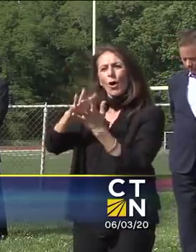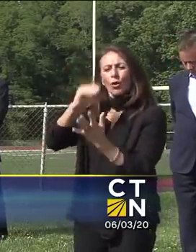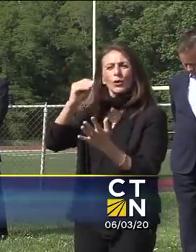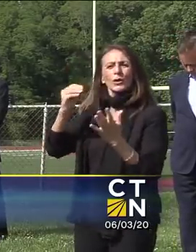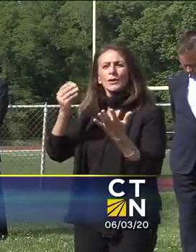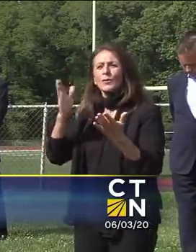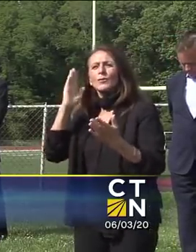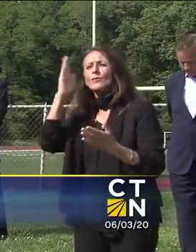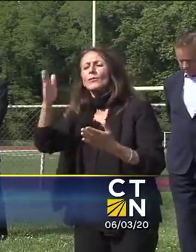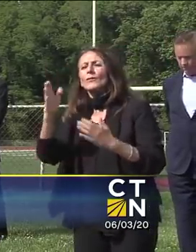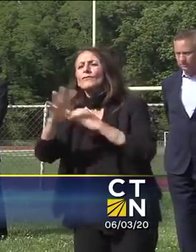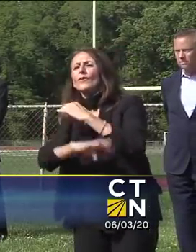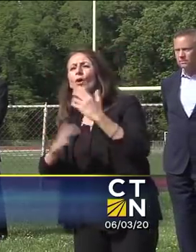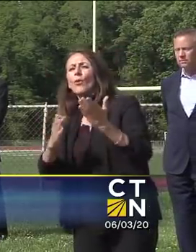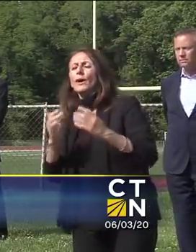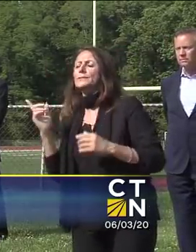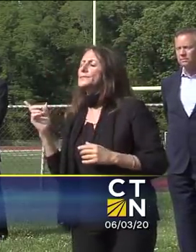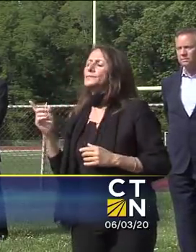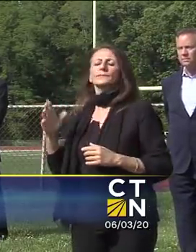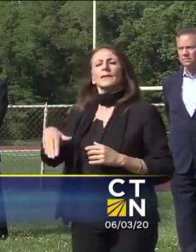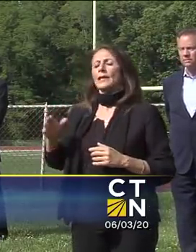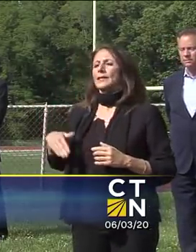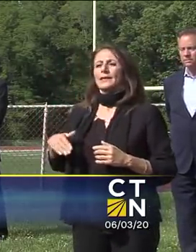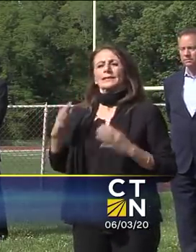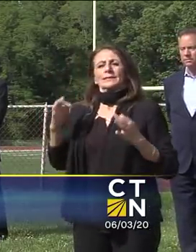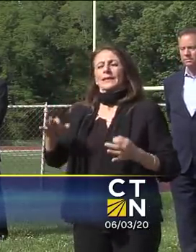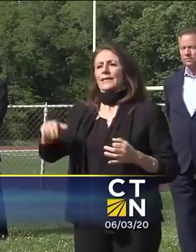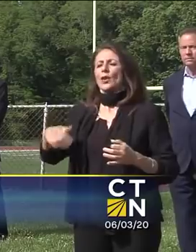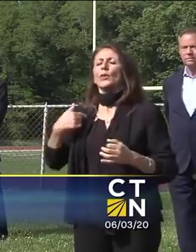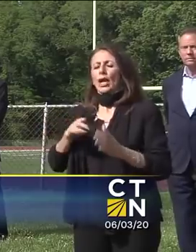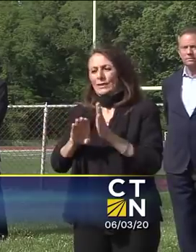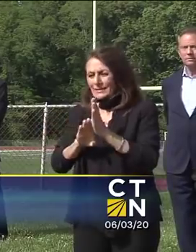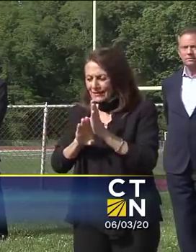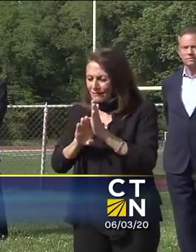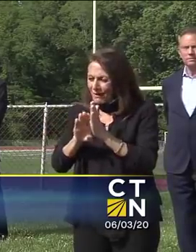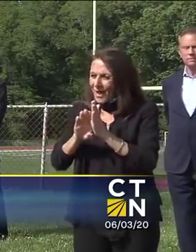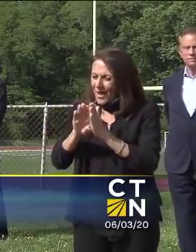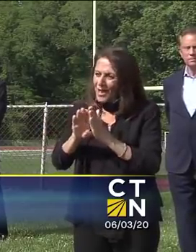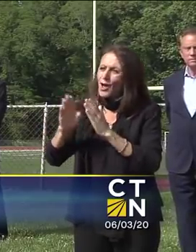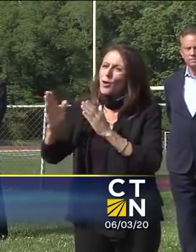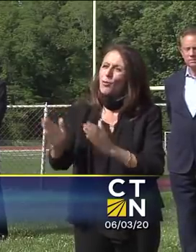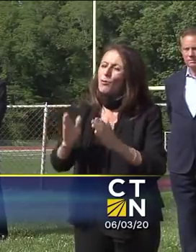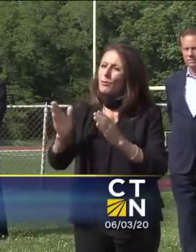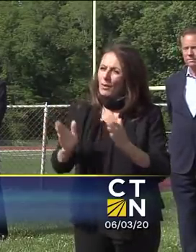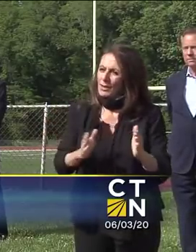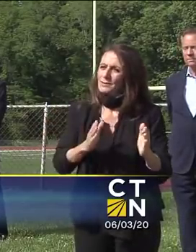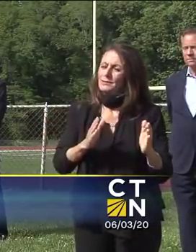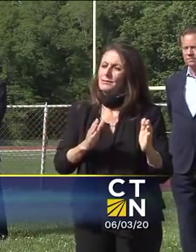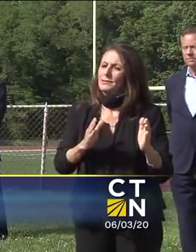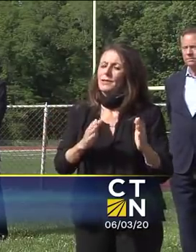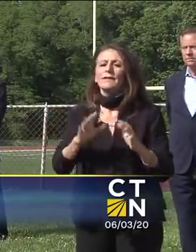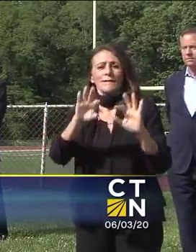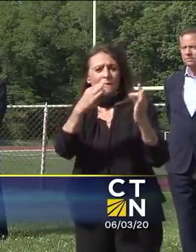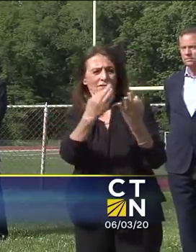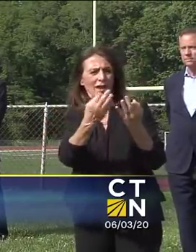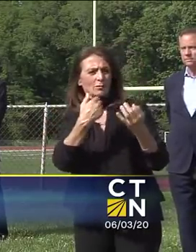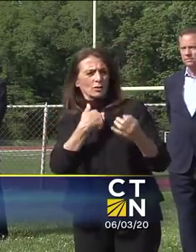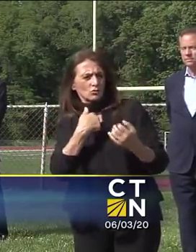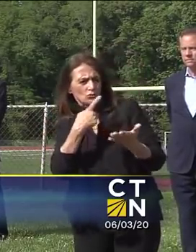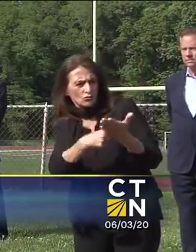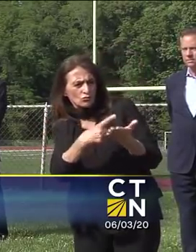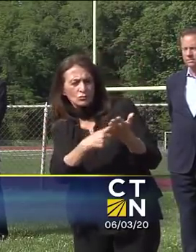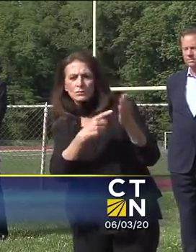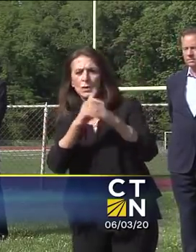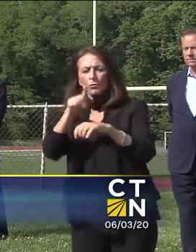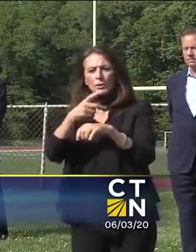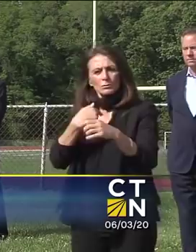are still working on developing a plan for Connecticut. We're listening to families, we're listening to